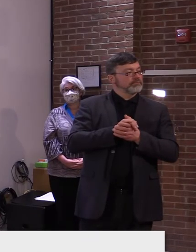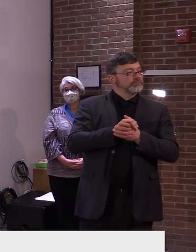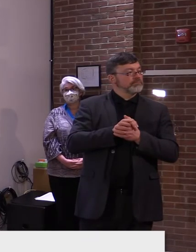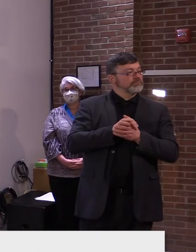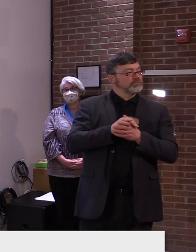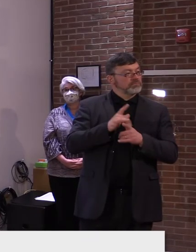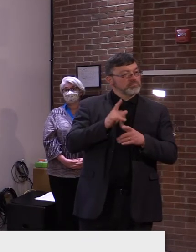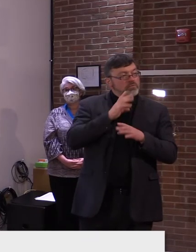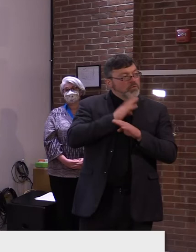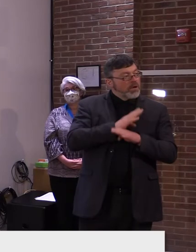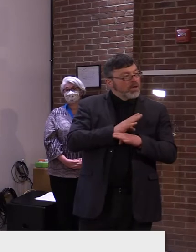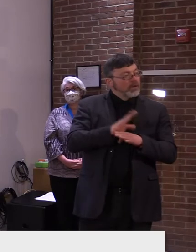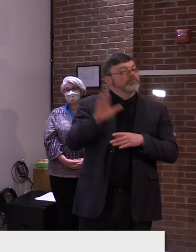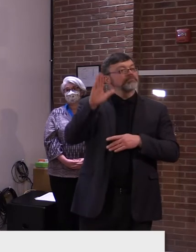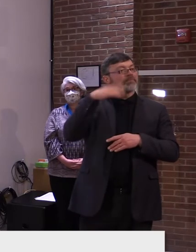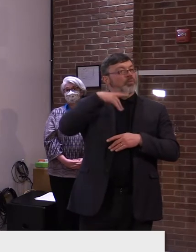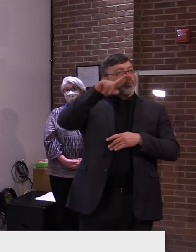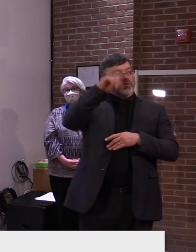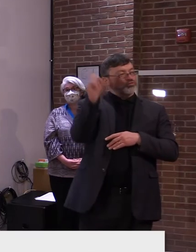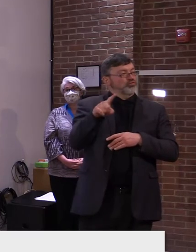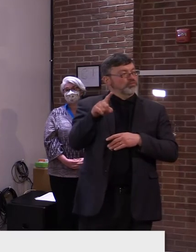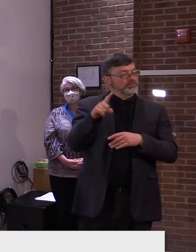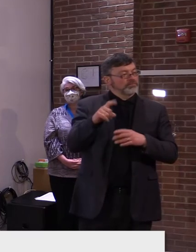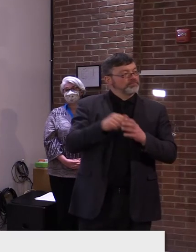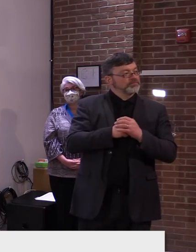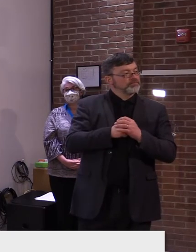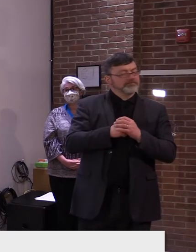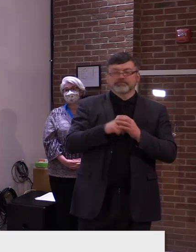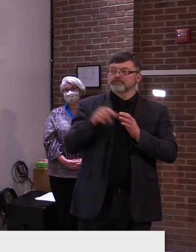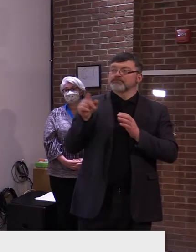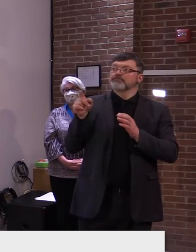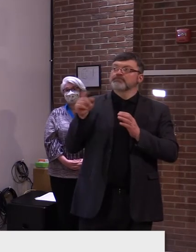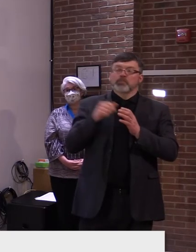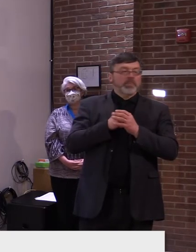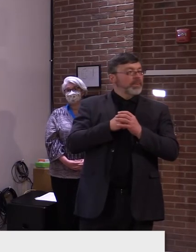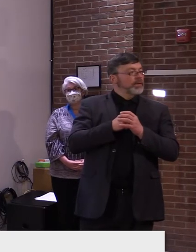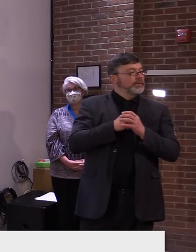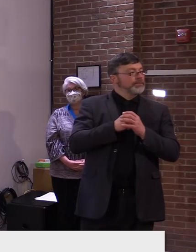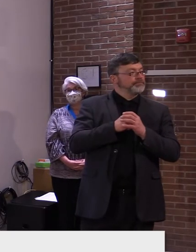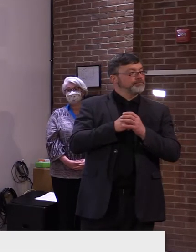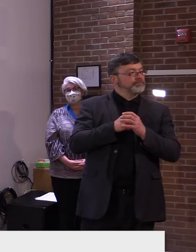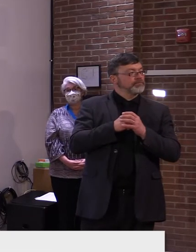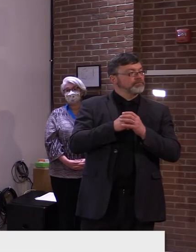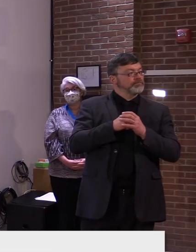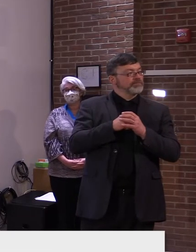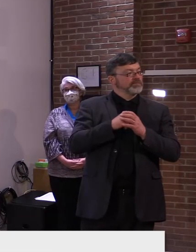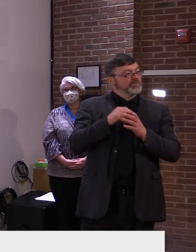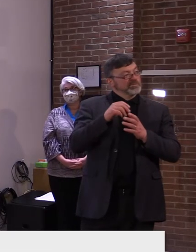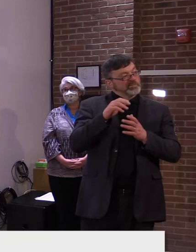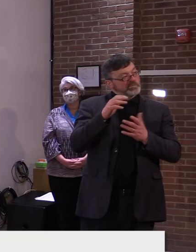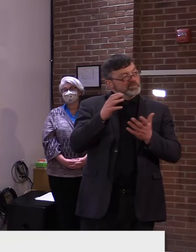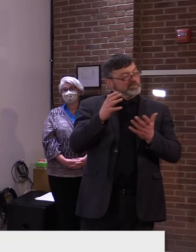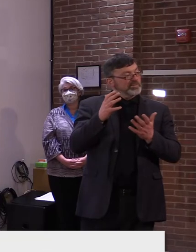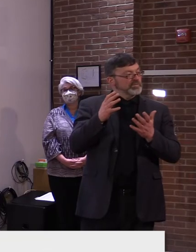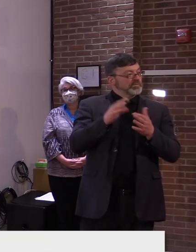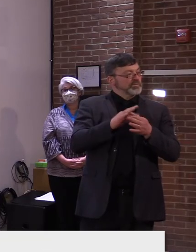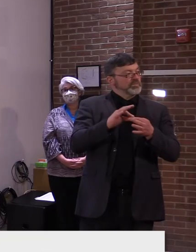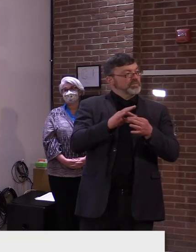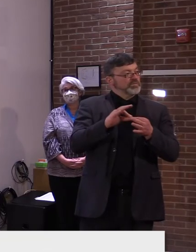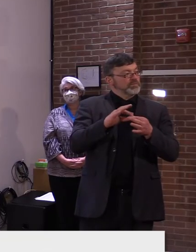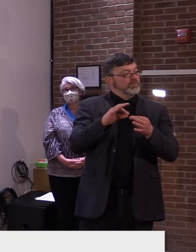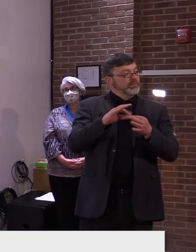Governor, an estimated third or so of Americans have either health, philosophical, or religious objections to